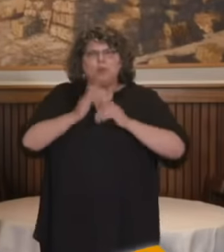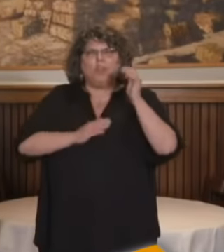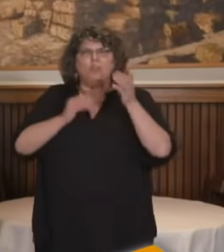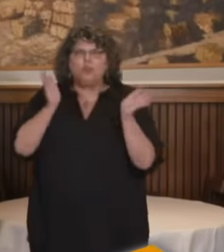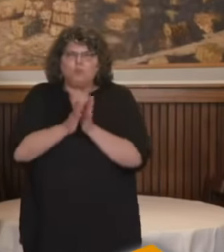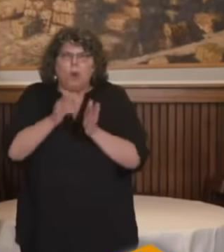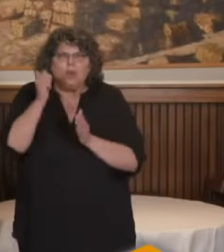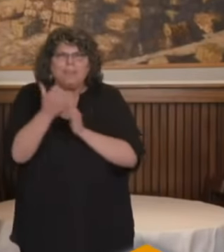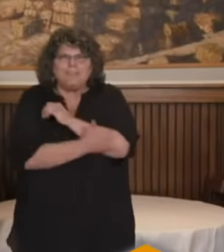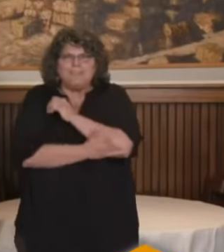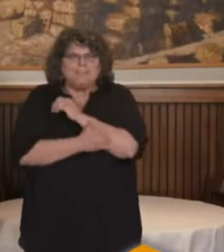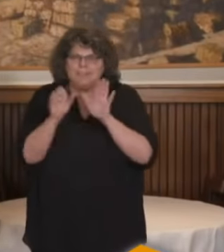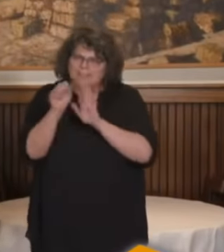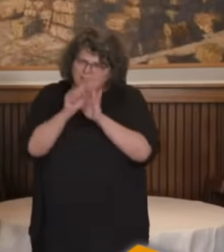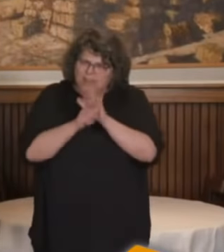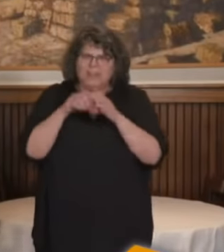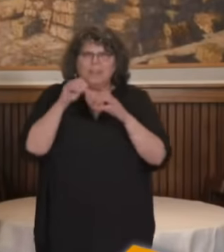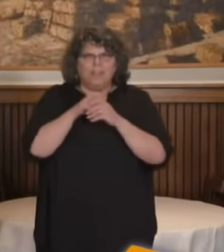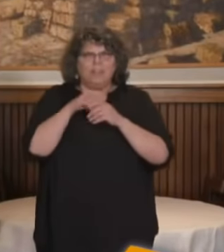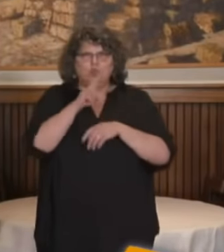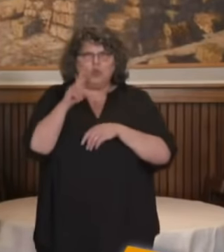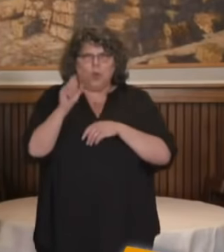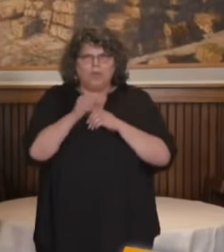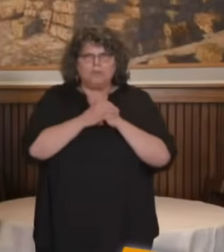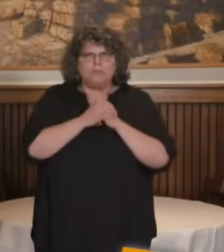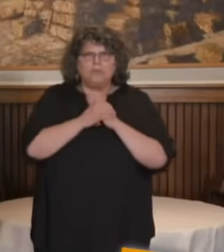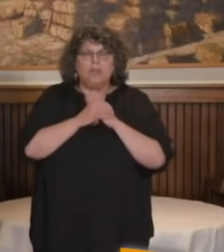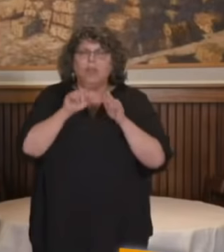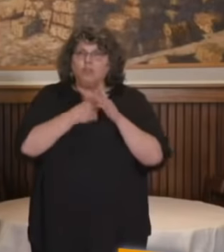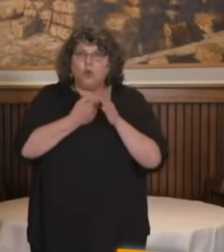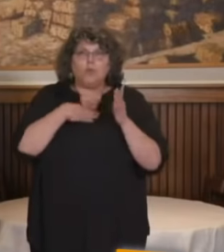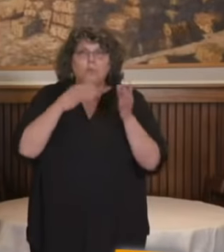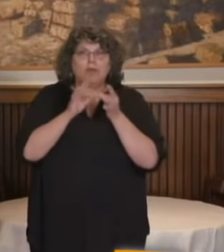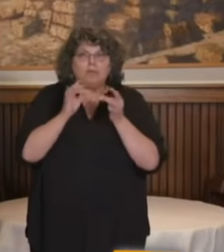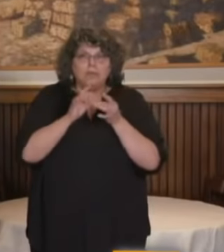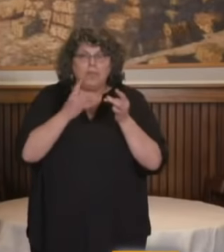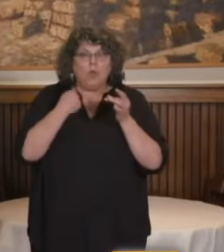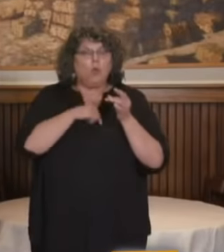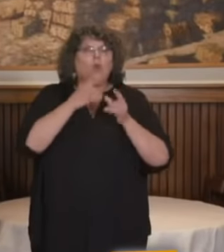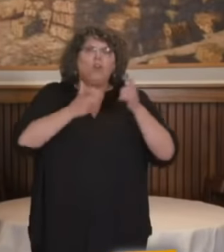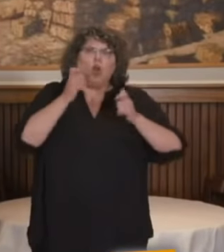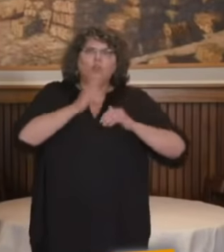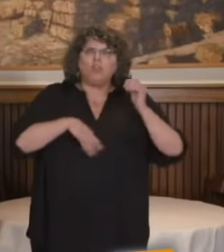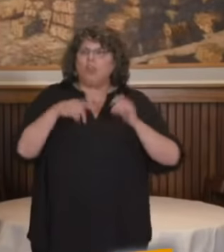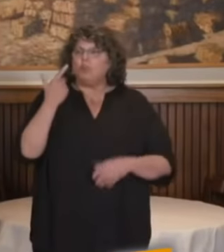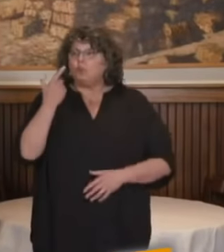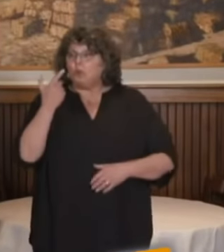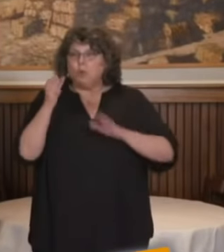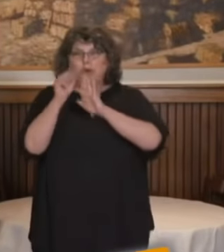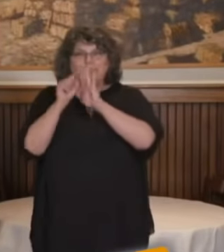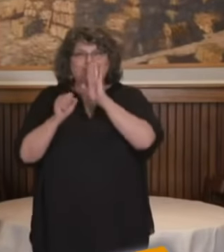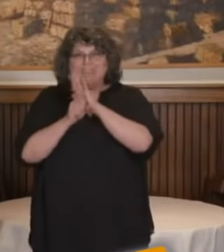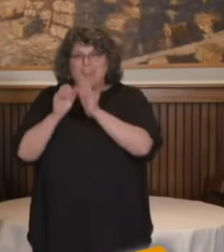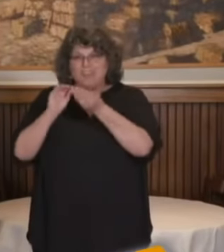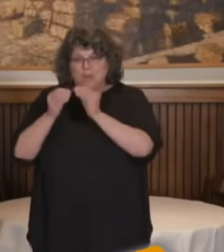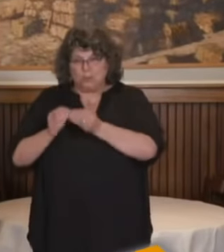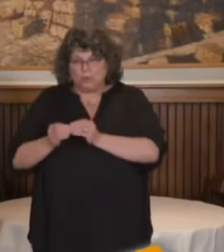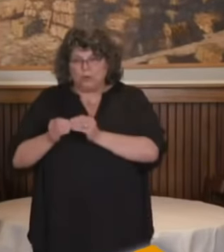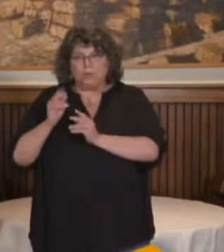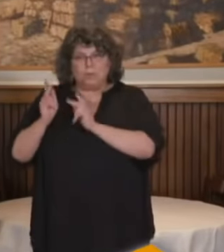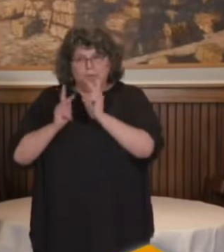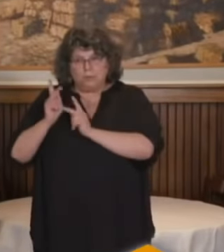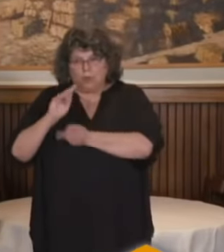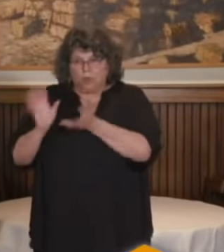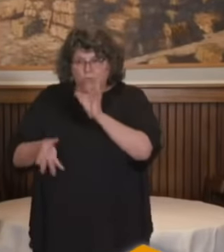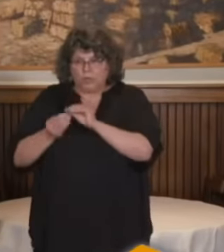state in this country. I began my comments today by mentioning that we are larger than 21 states' populations,